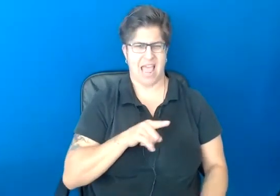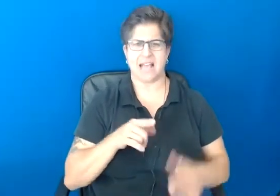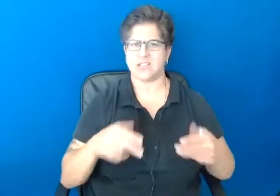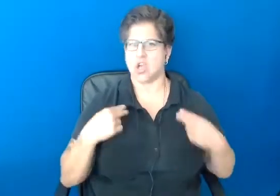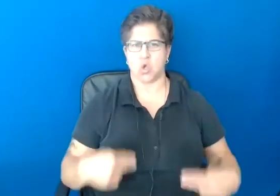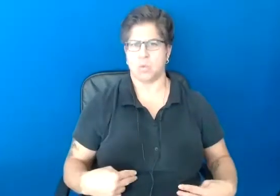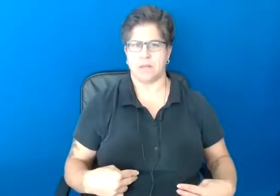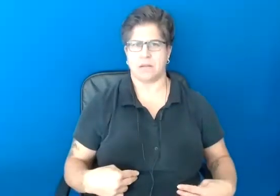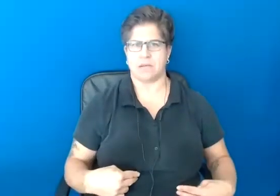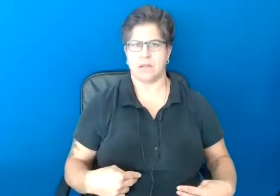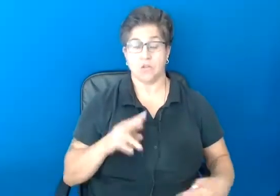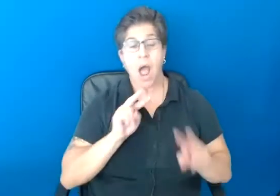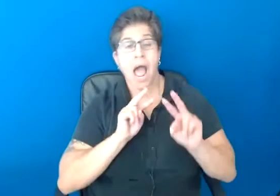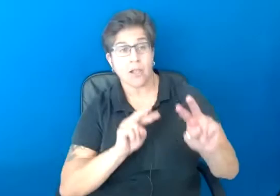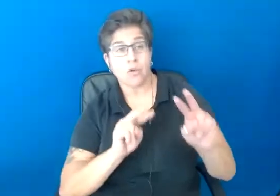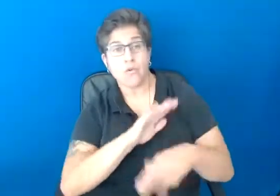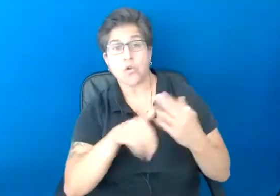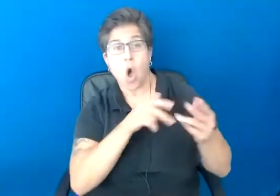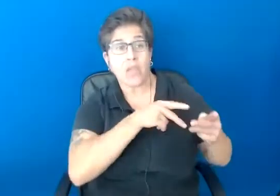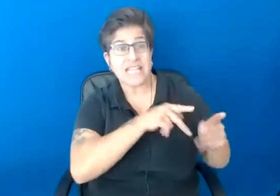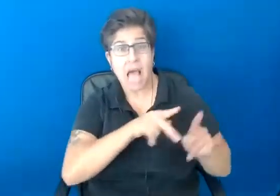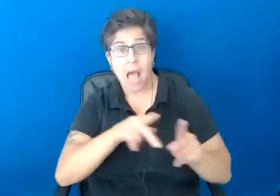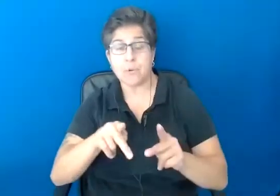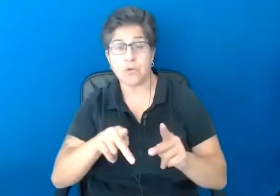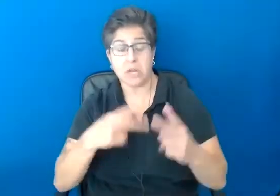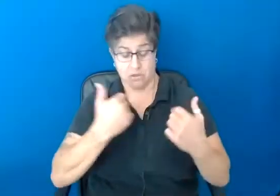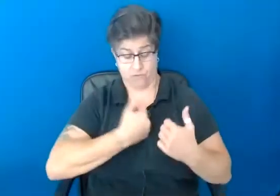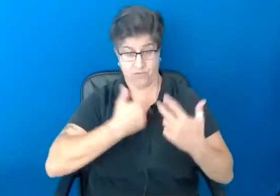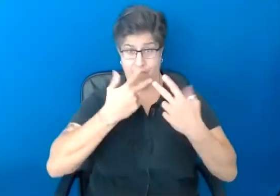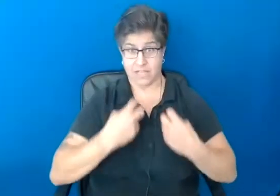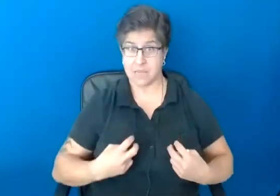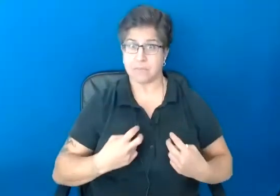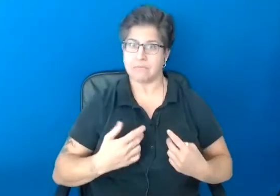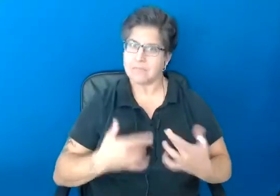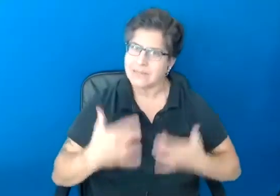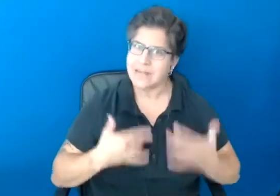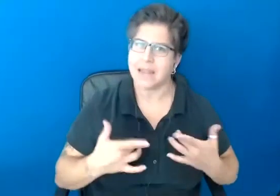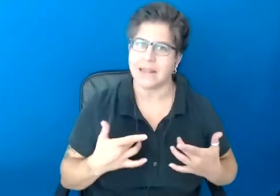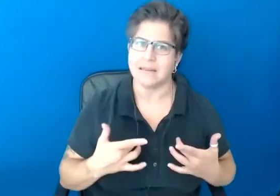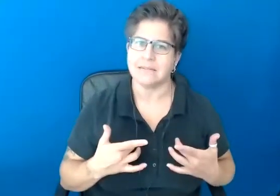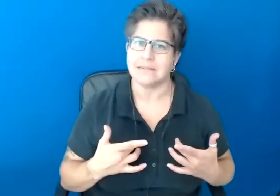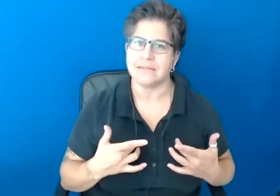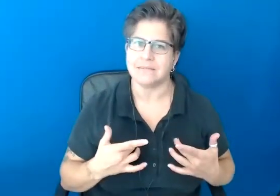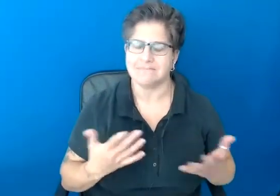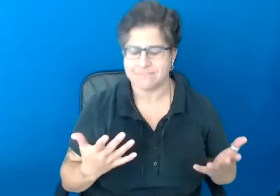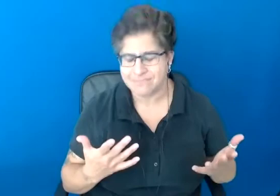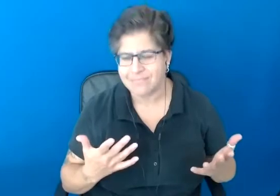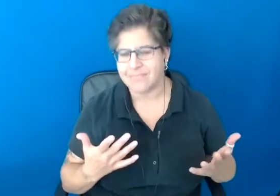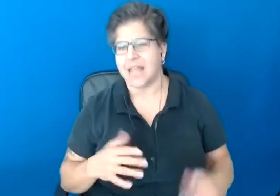that well, anyway. So, that's one time, my students, when they would